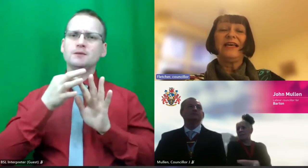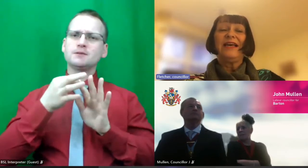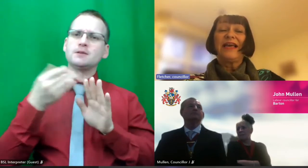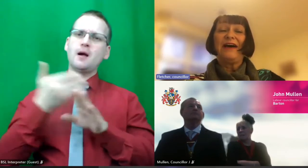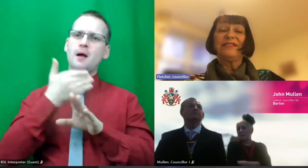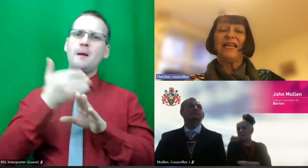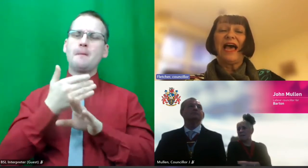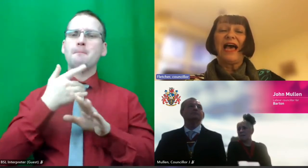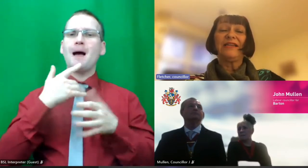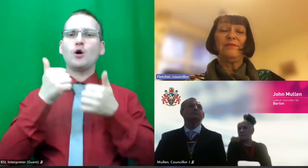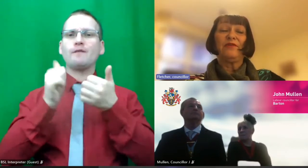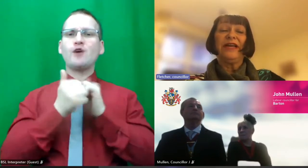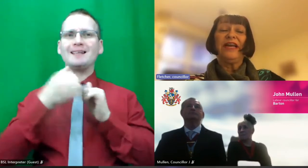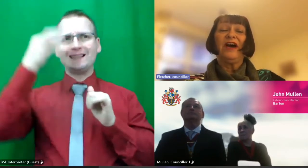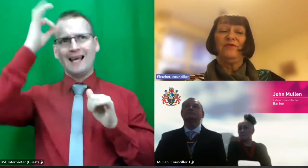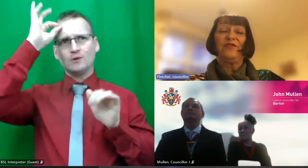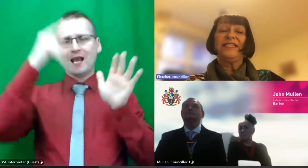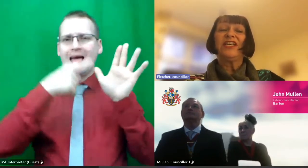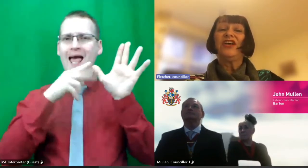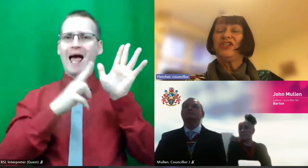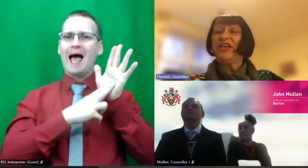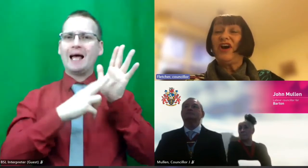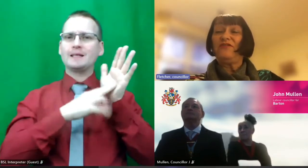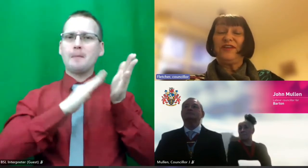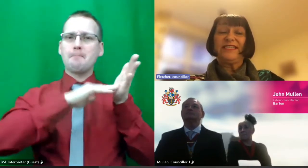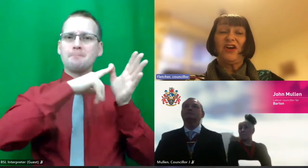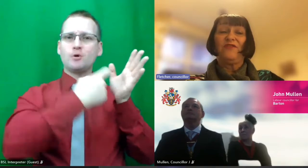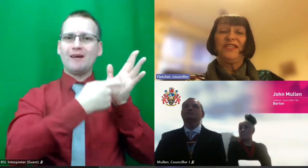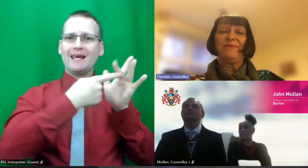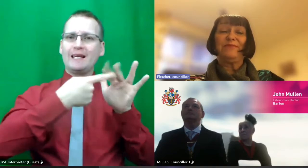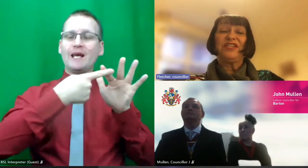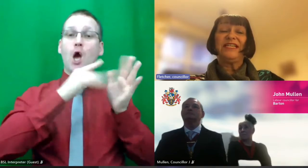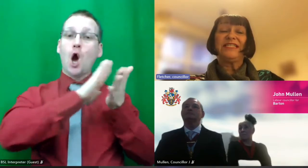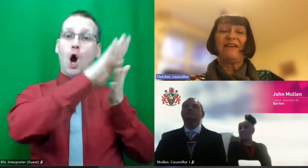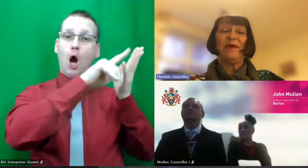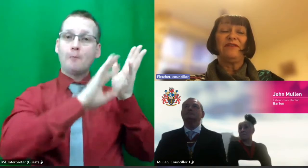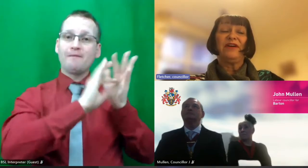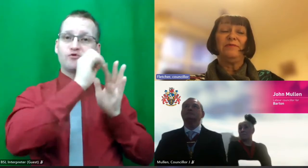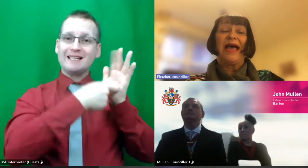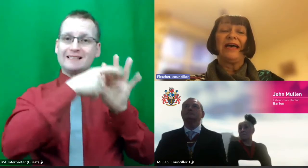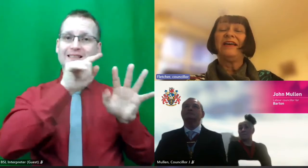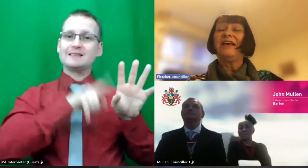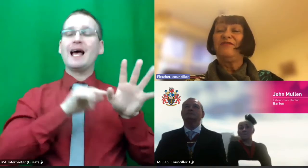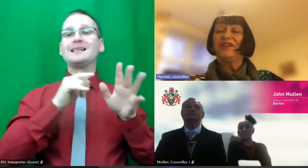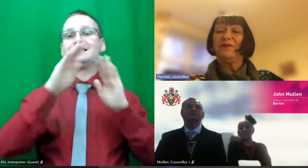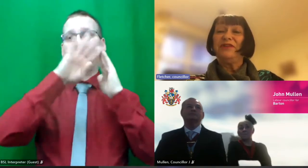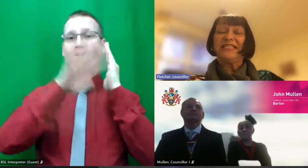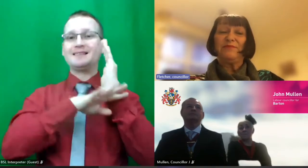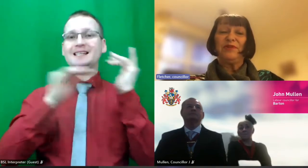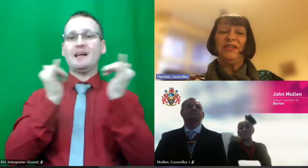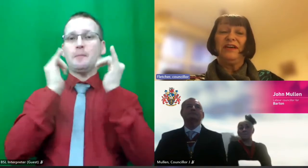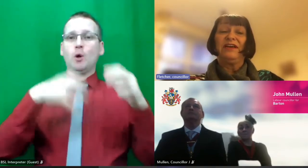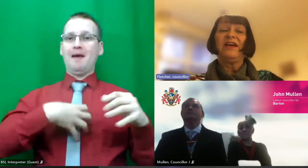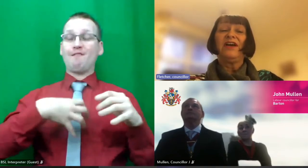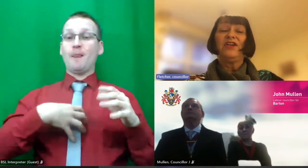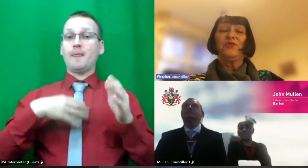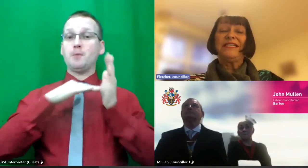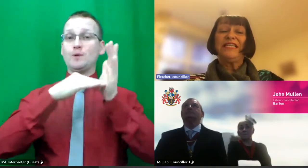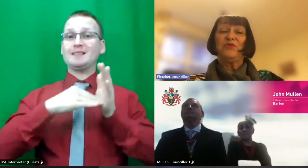friend, Councillor Anne-Marie Humphreys, to the office of Deputy Ceremonial Mayor for the municipal